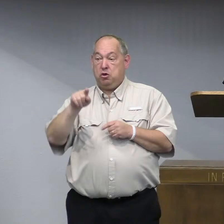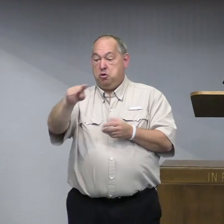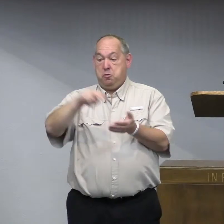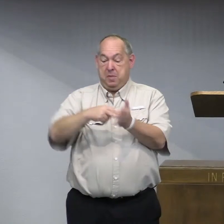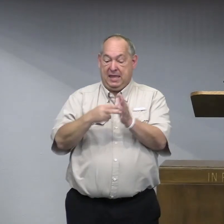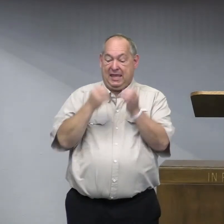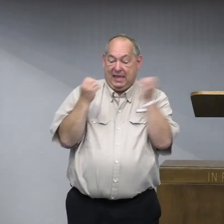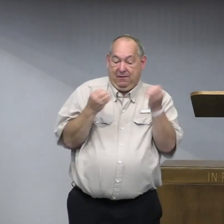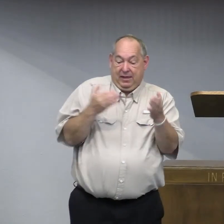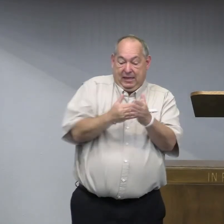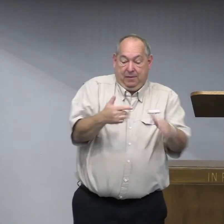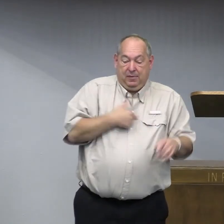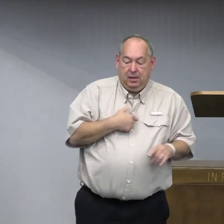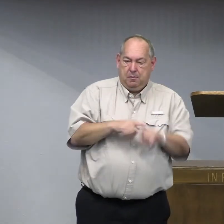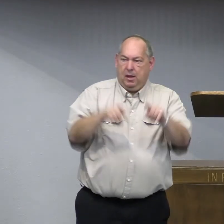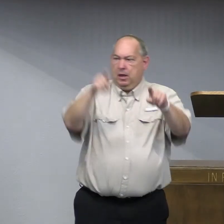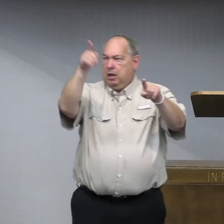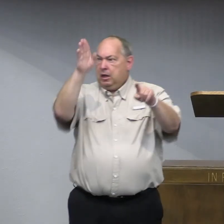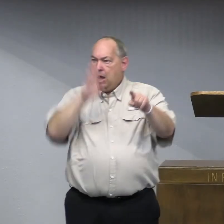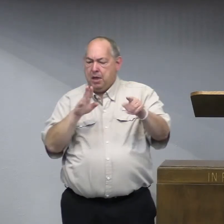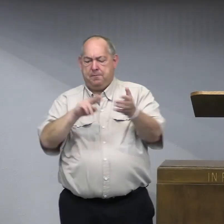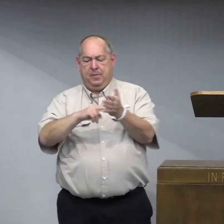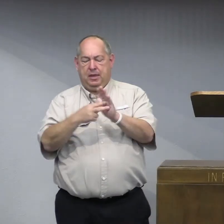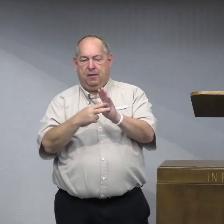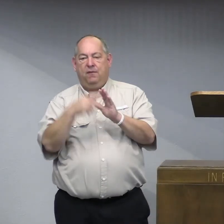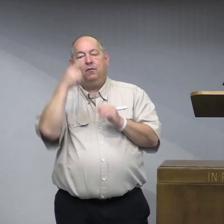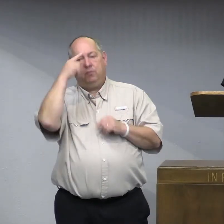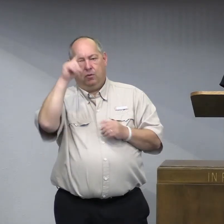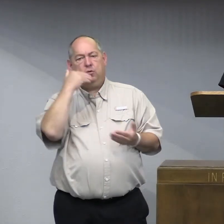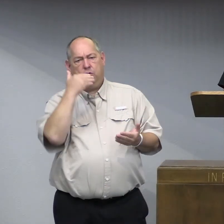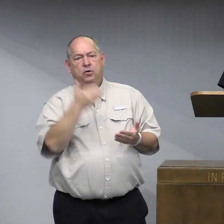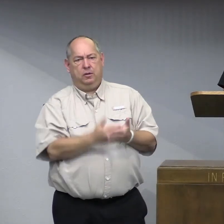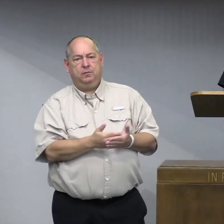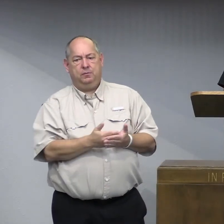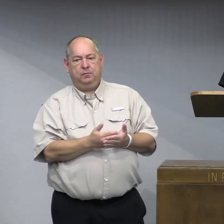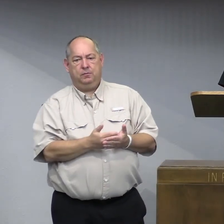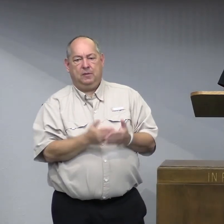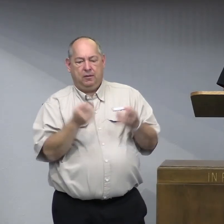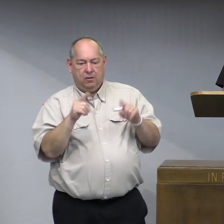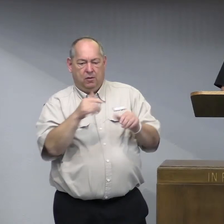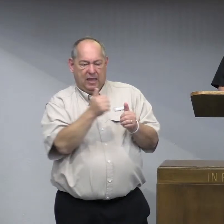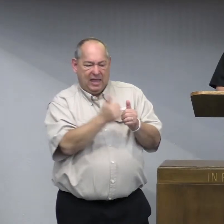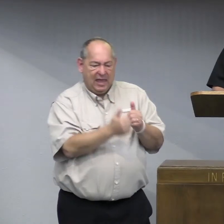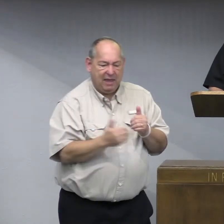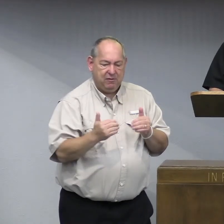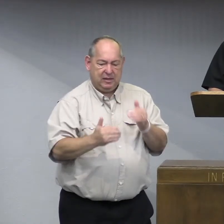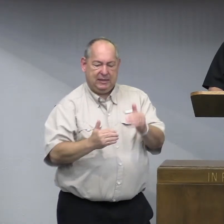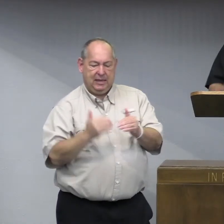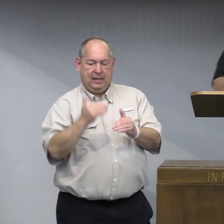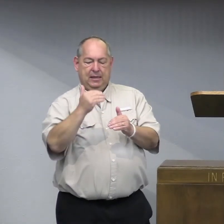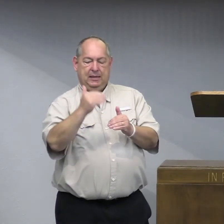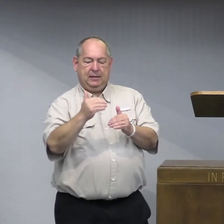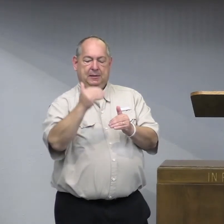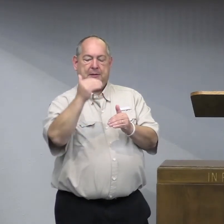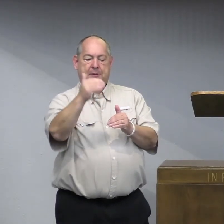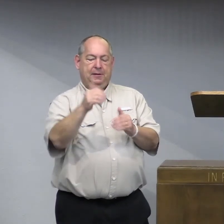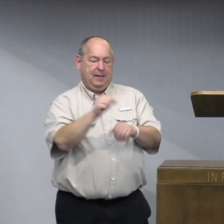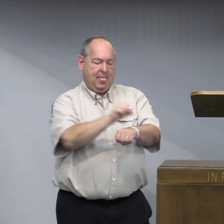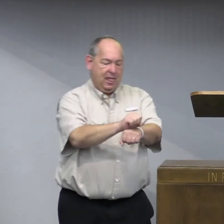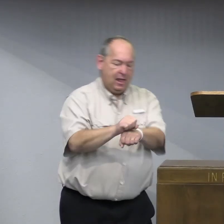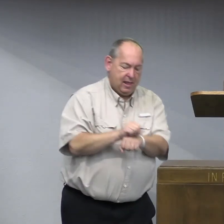me, but God meant it for good. Through every stage,